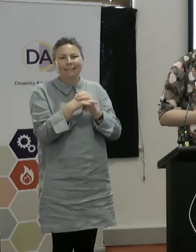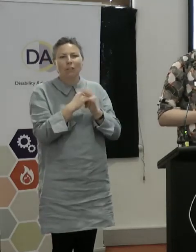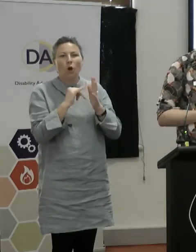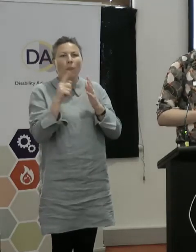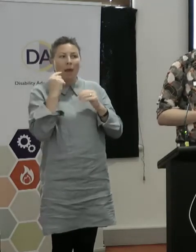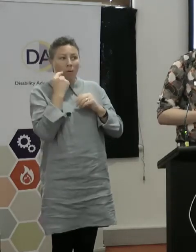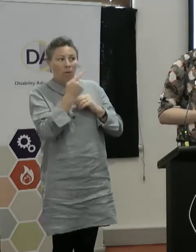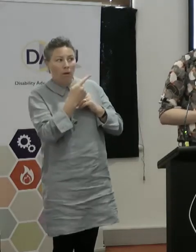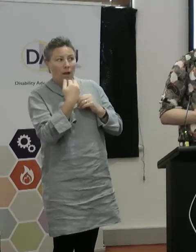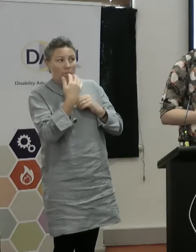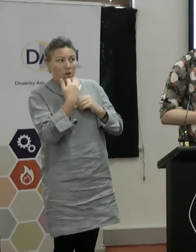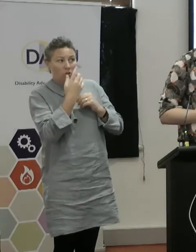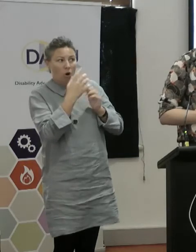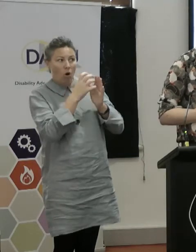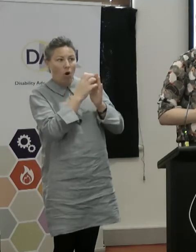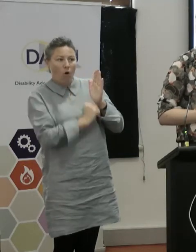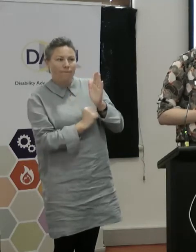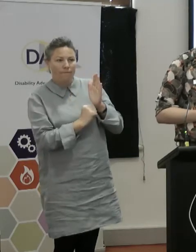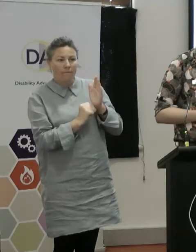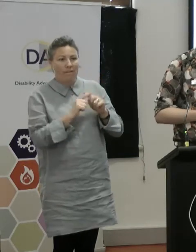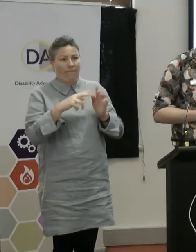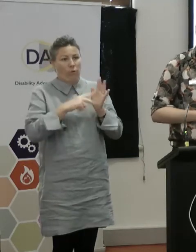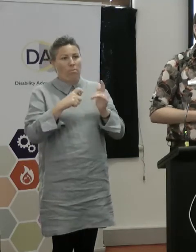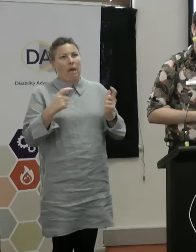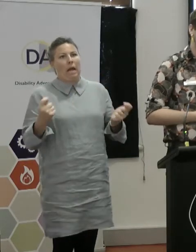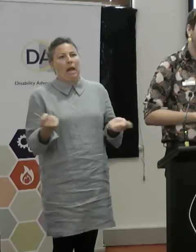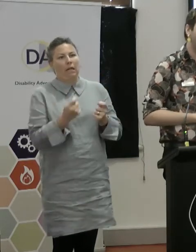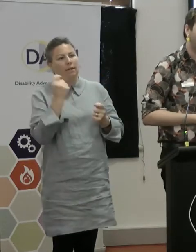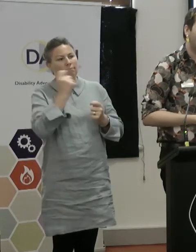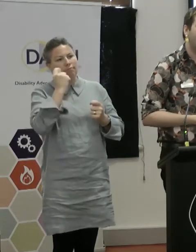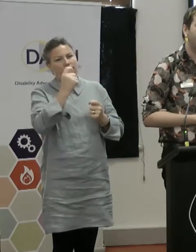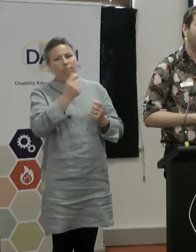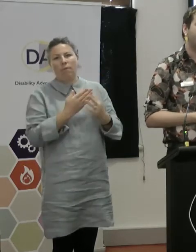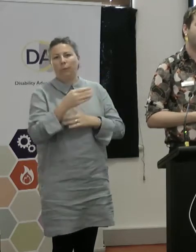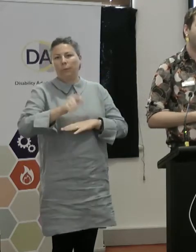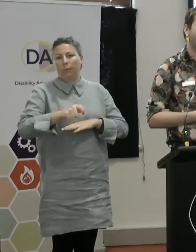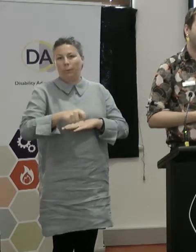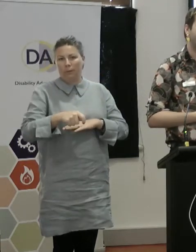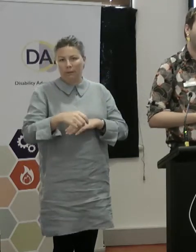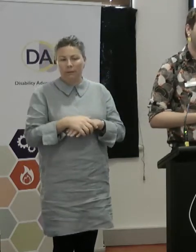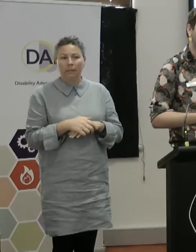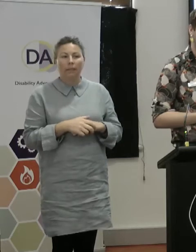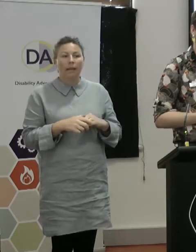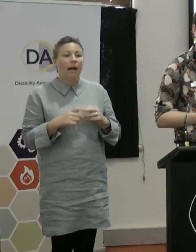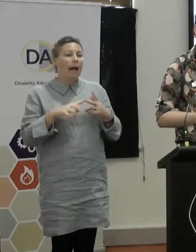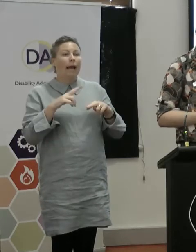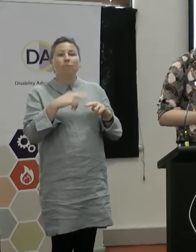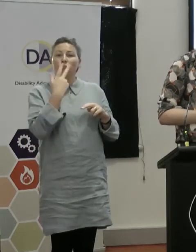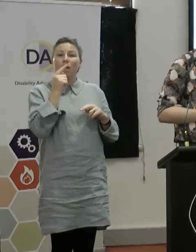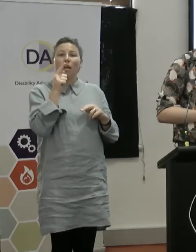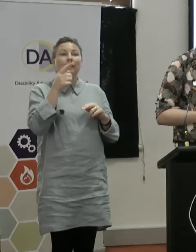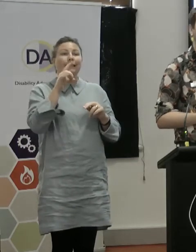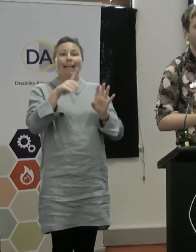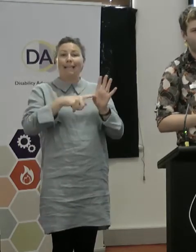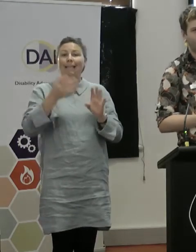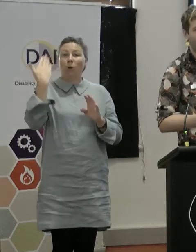civil litigation claims. They're indexed for inflation. So if you got $20,000 10 years